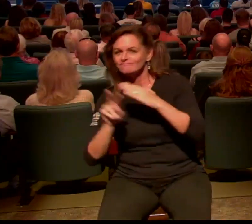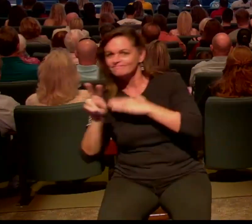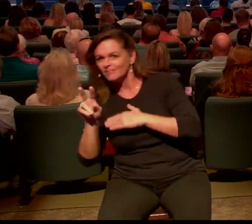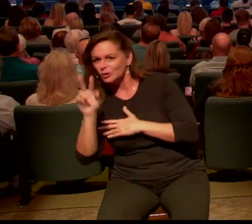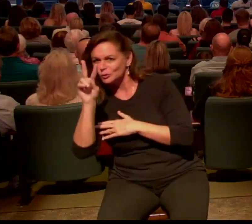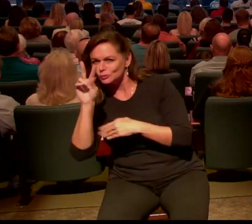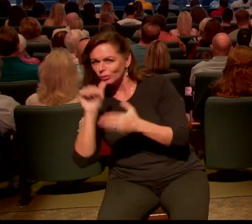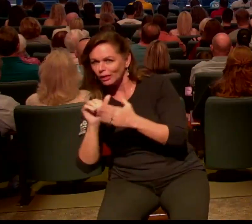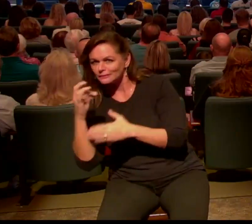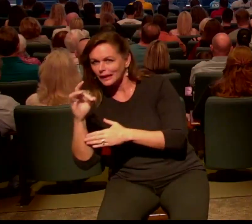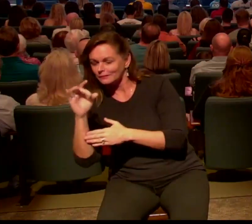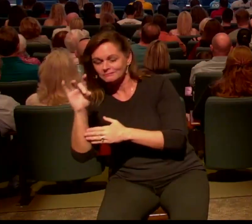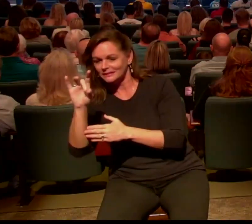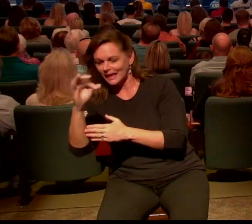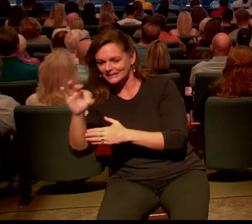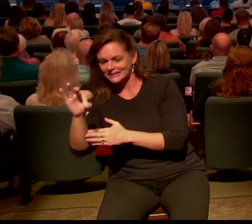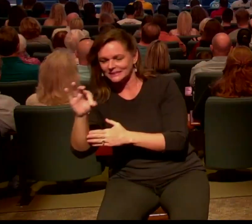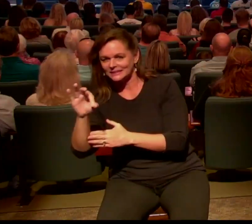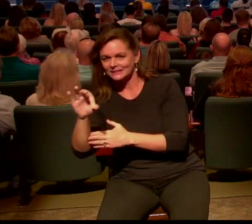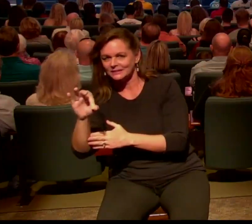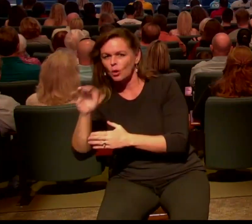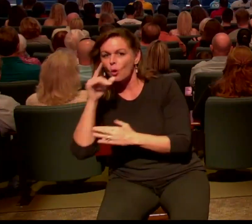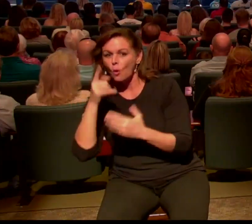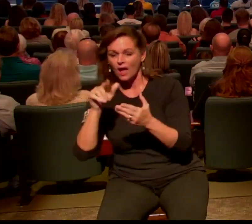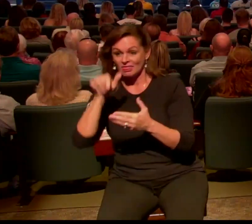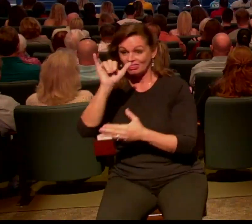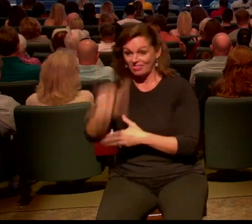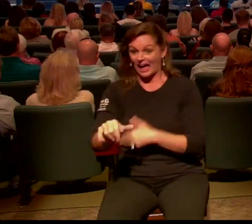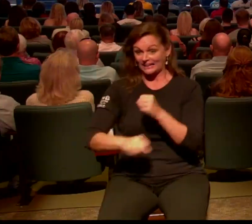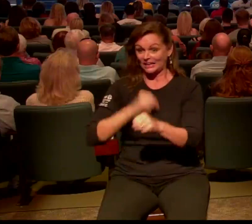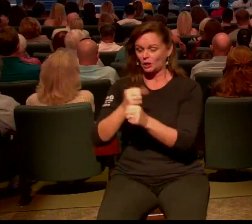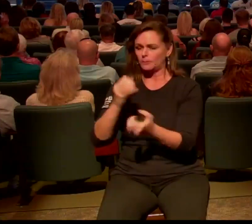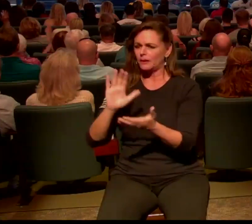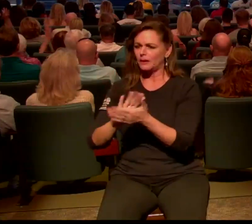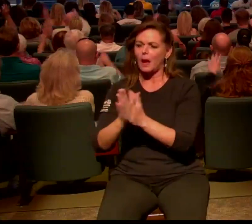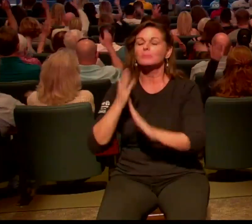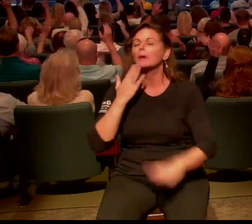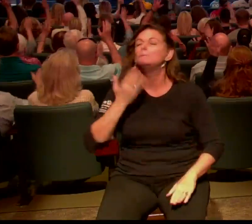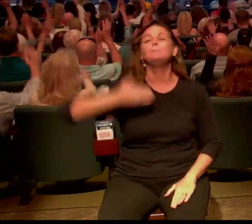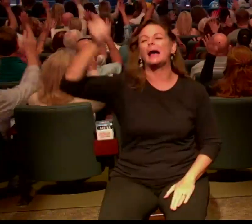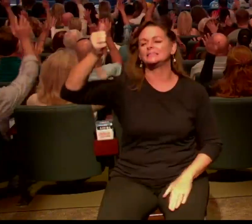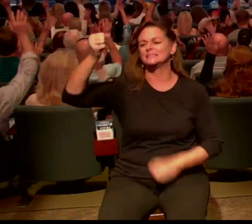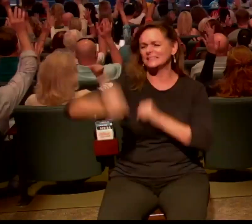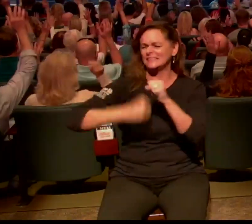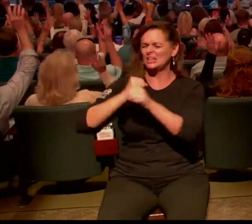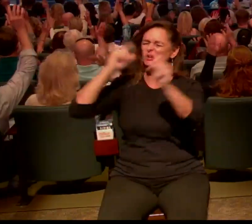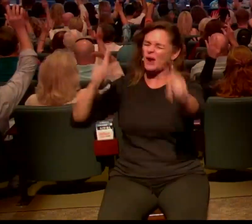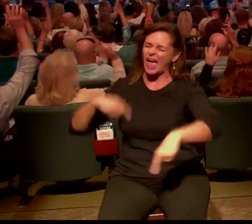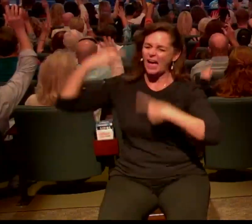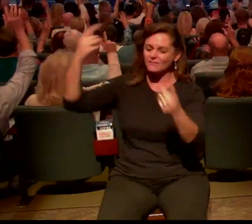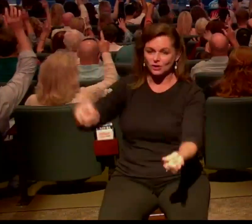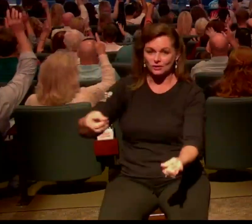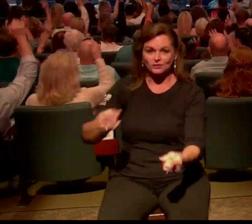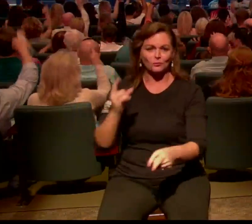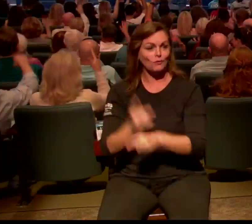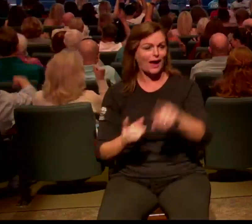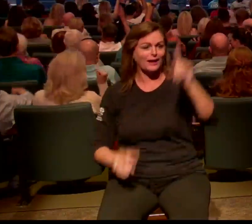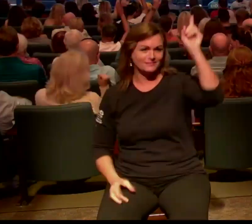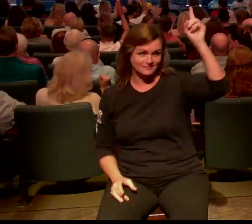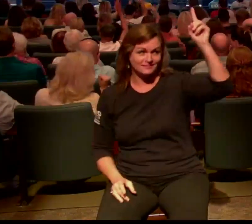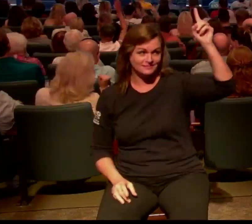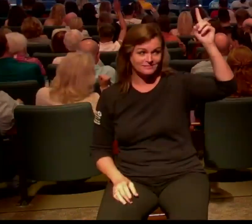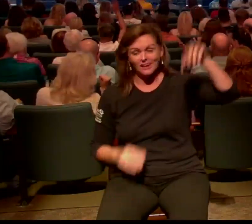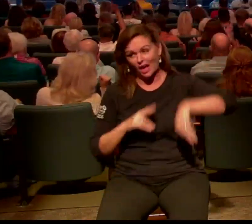many of you want to make it the best year ever in your life, okay? That's an IQ test, by the